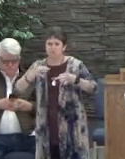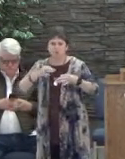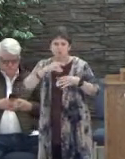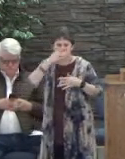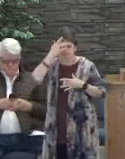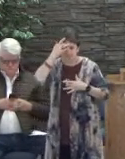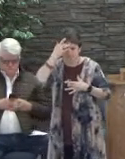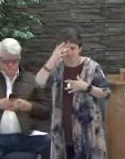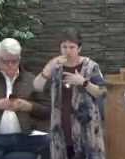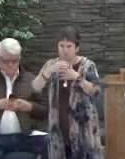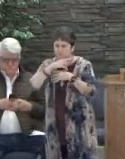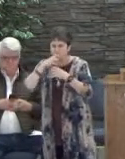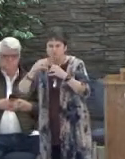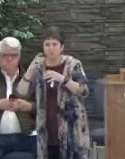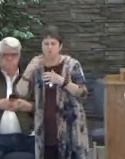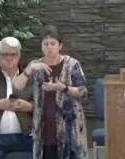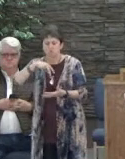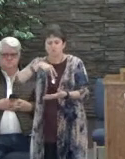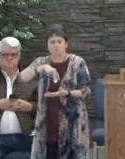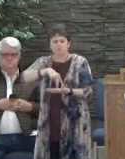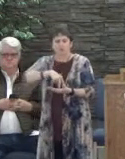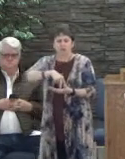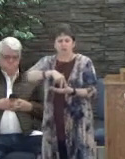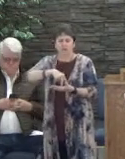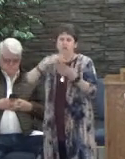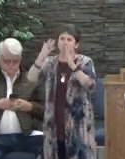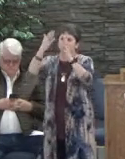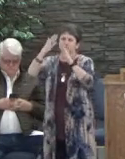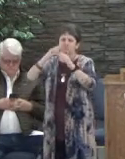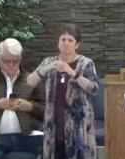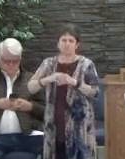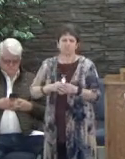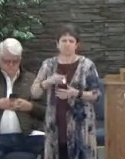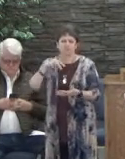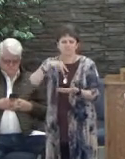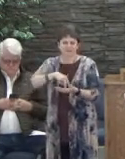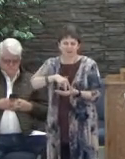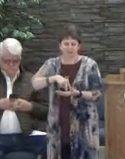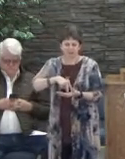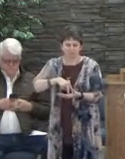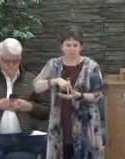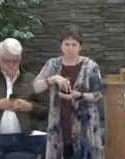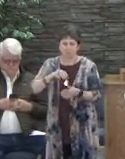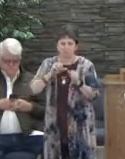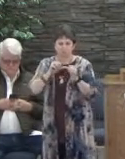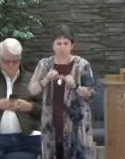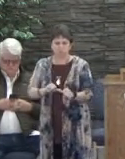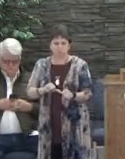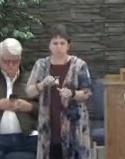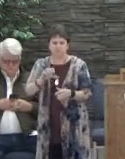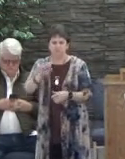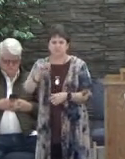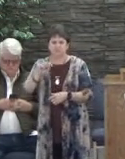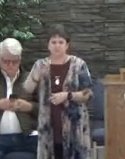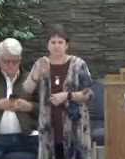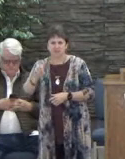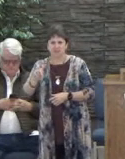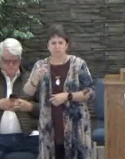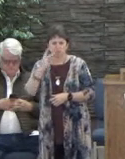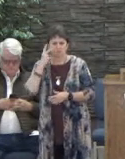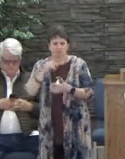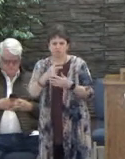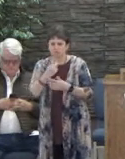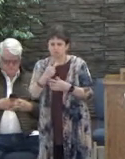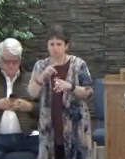or famine, we will stand in your presence." Pay attention to that word stand. We'll see that a couple more times in this